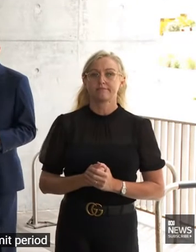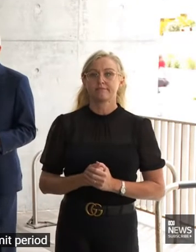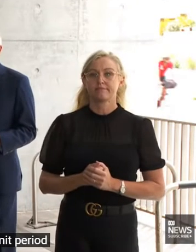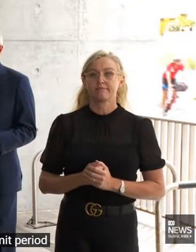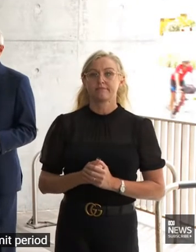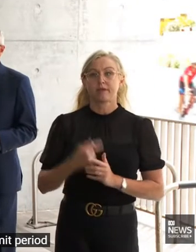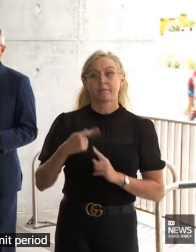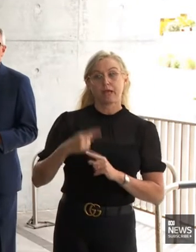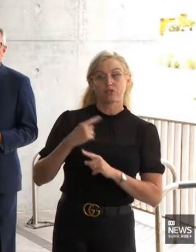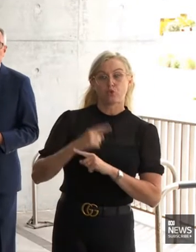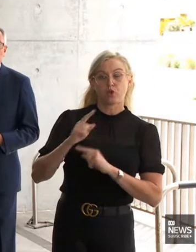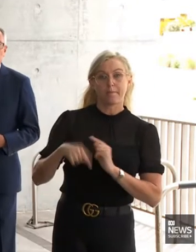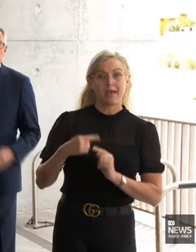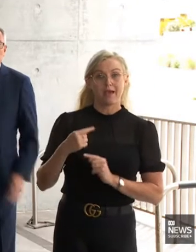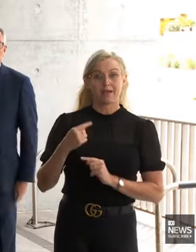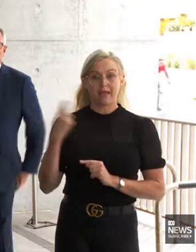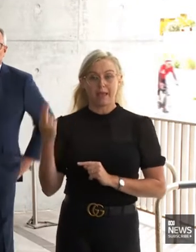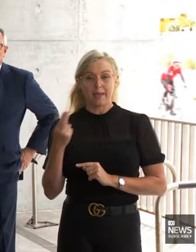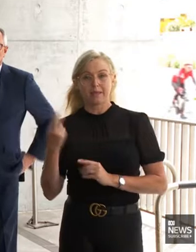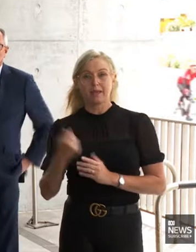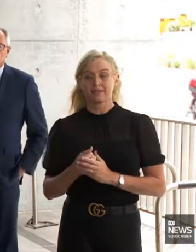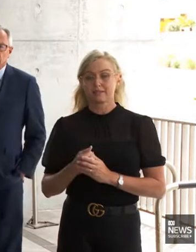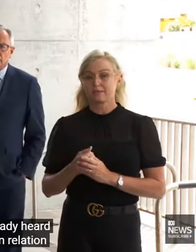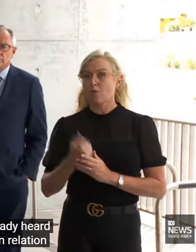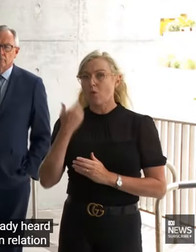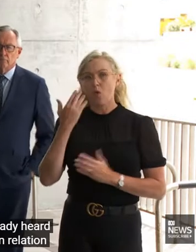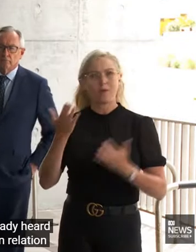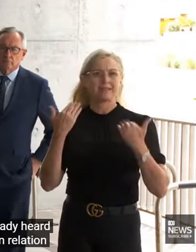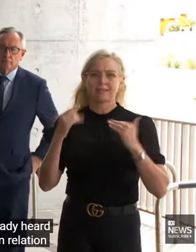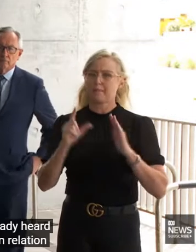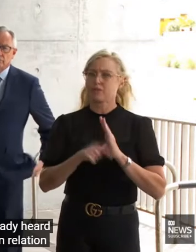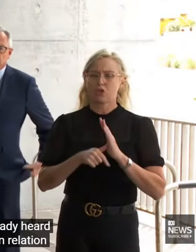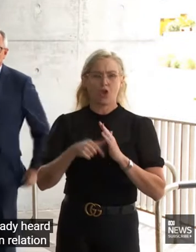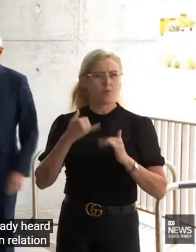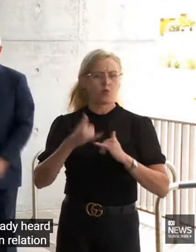relation to New South Wales Ambulance. Over the summer months, there are challenges that come our